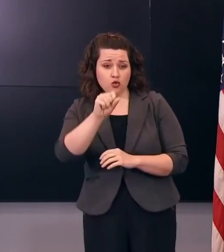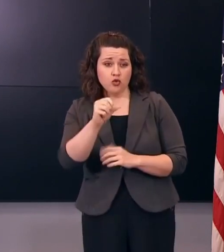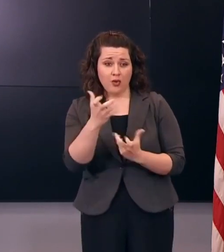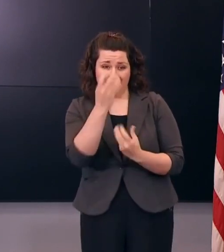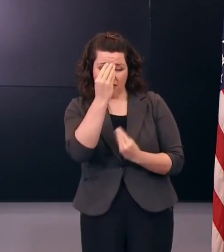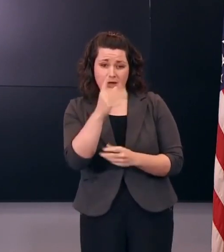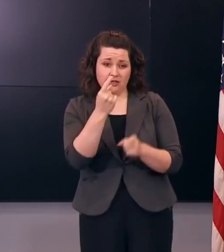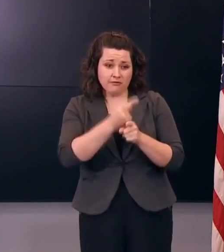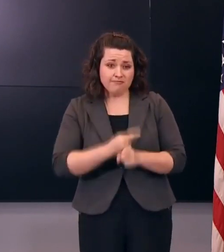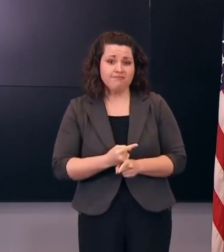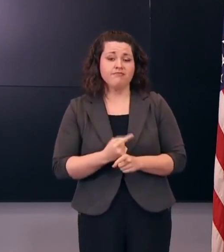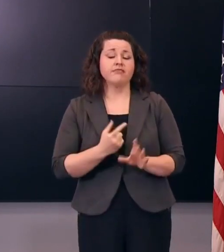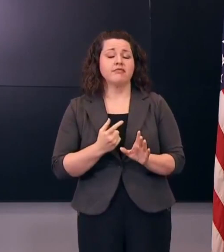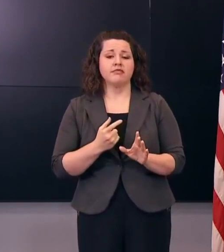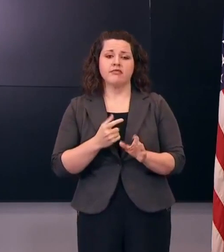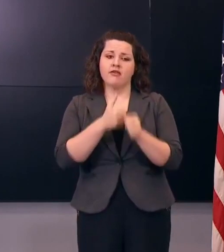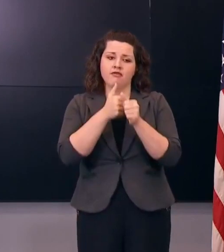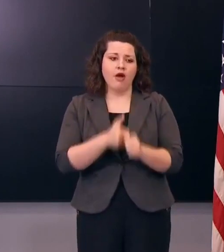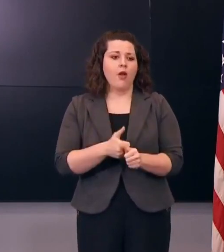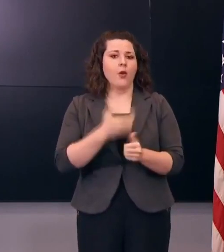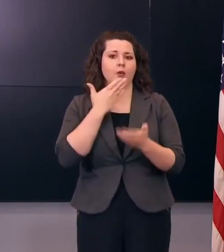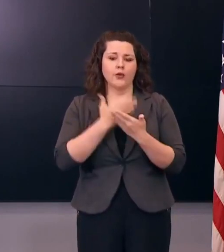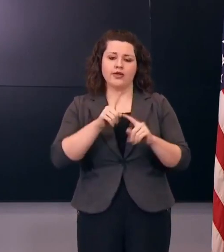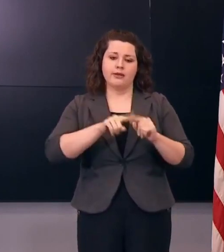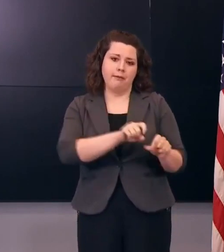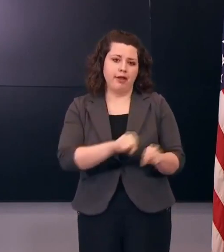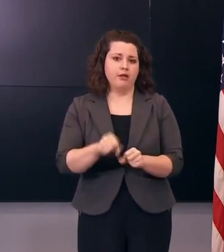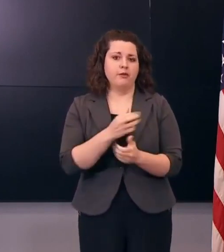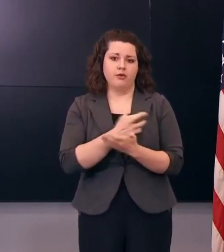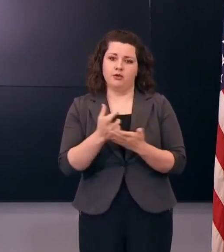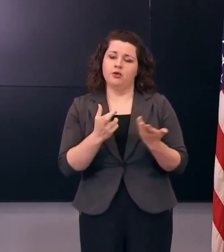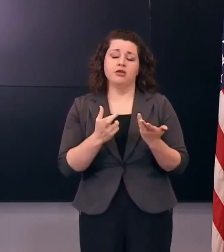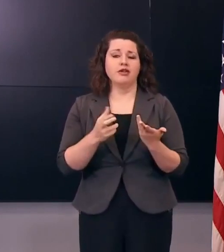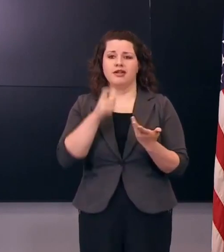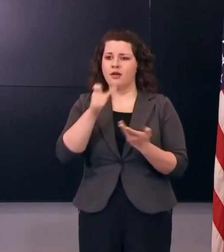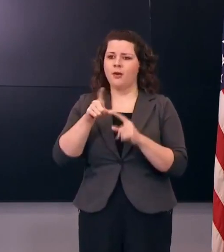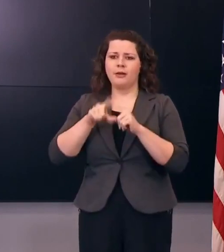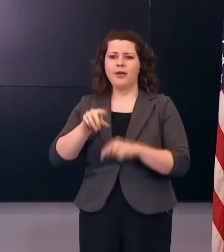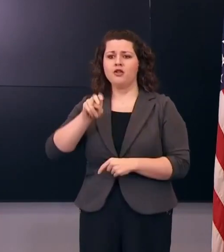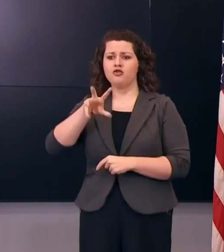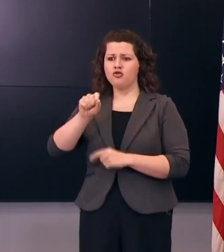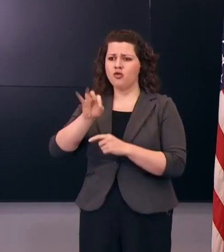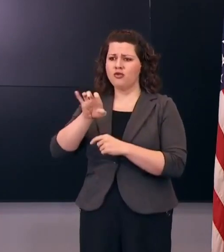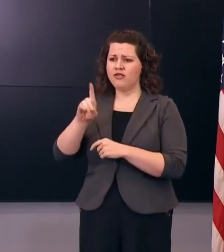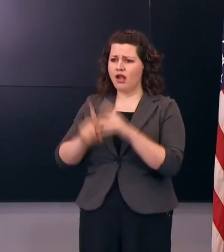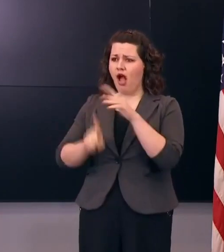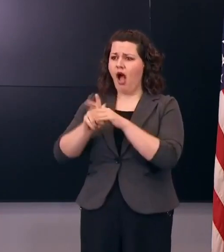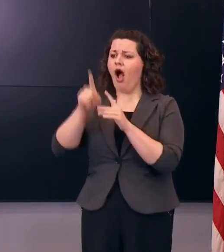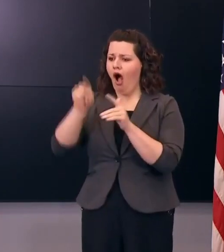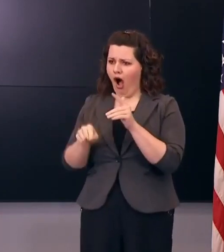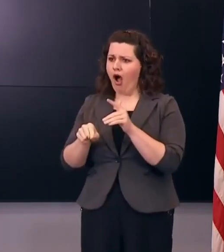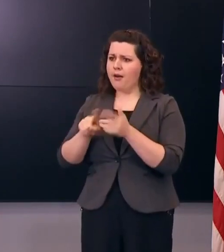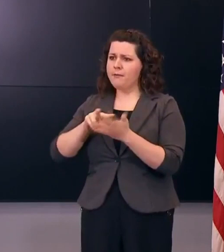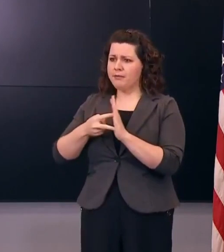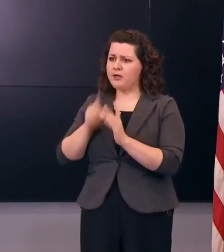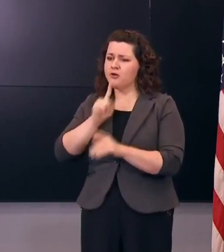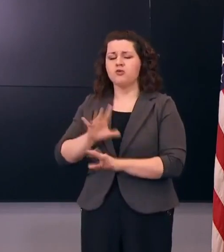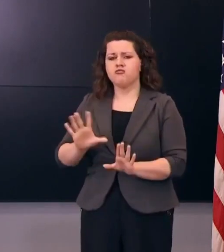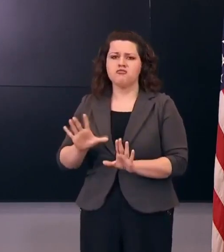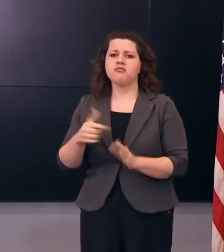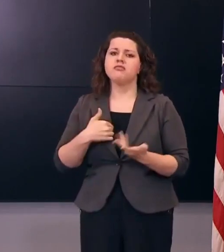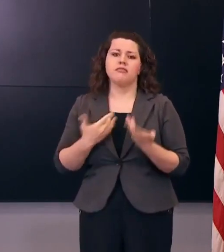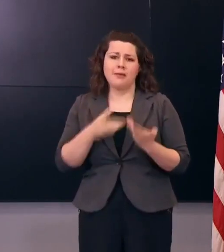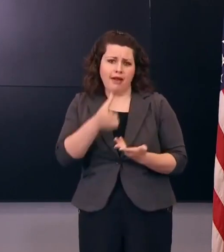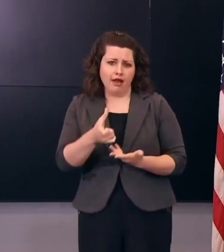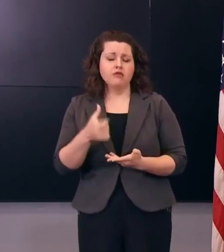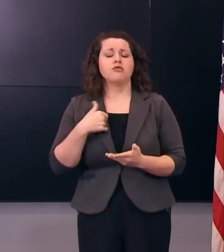information, follow credible sources. Don't just rely on what pops up in your news feed. Social media is a great way to stay